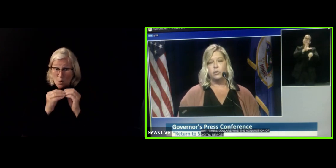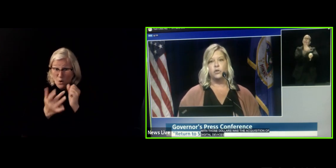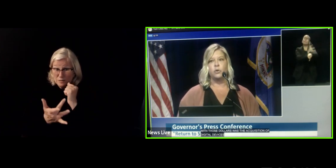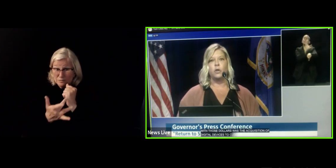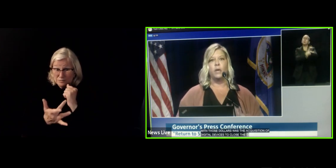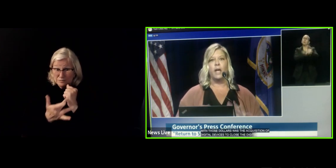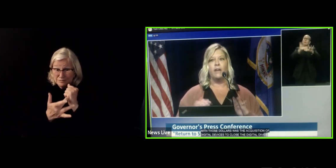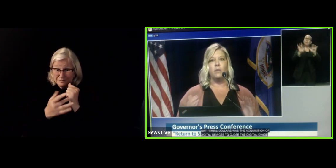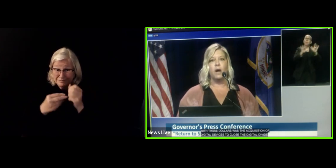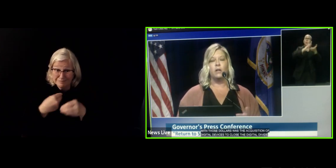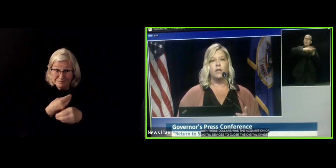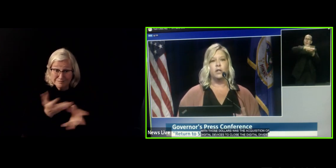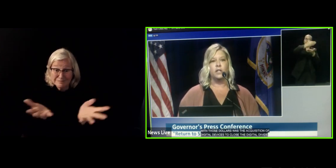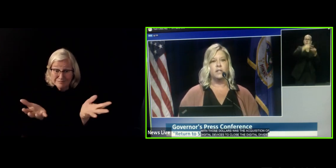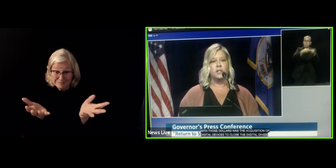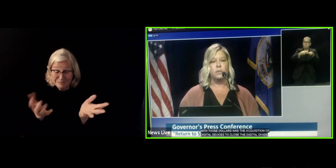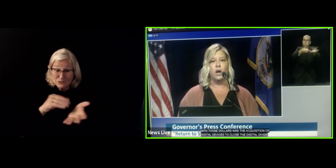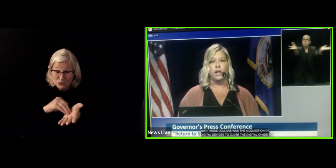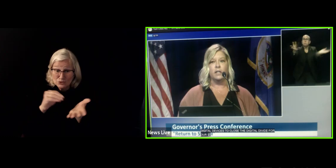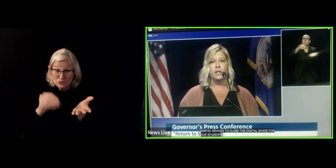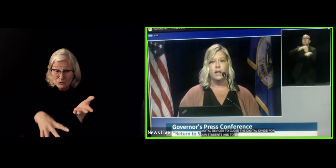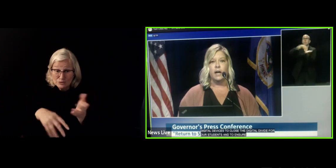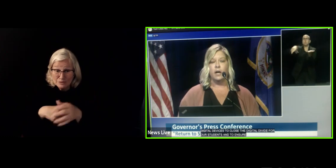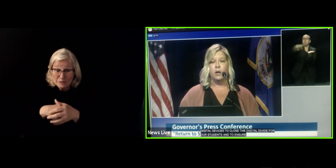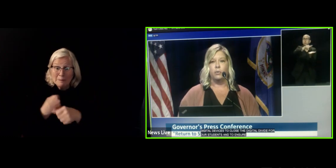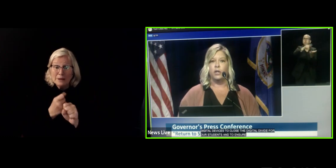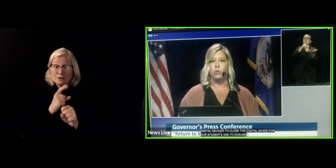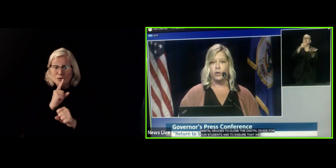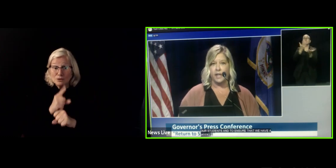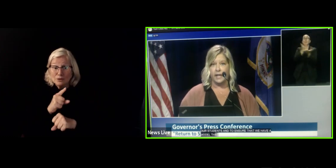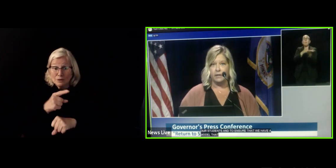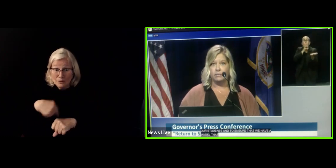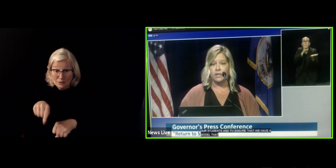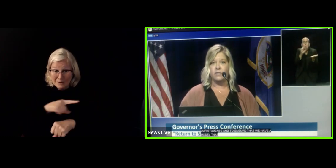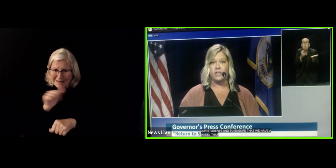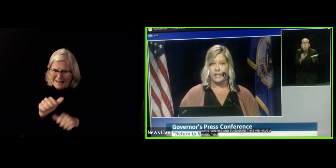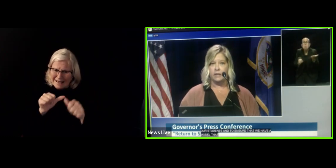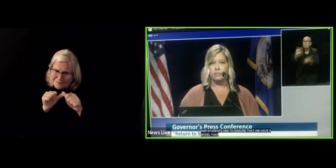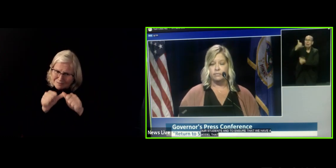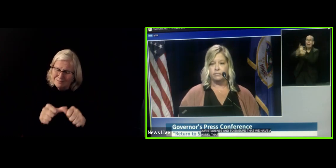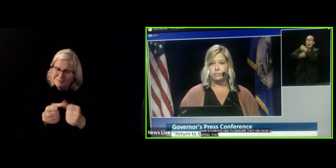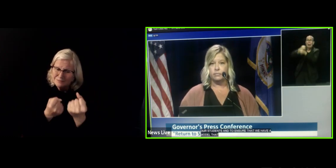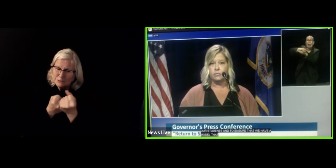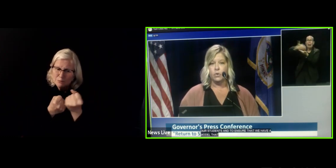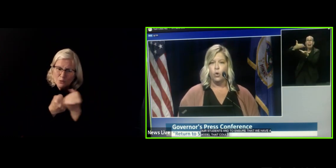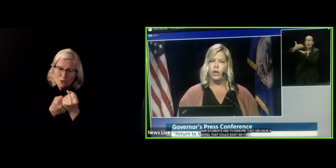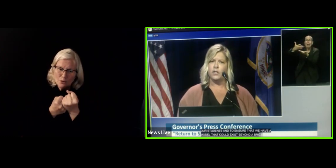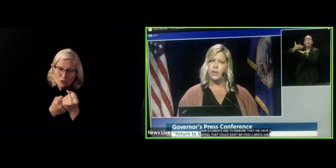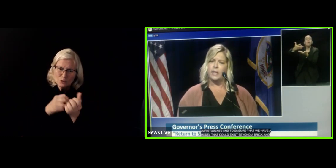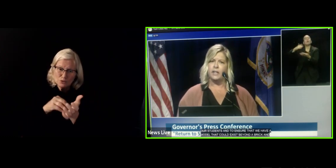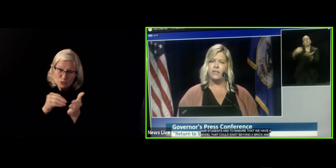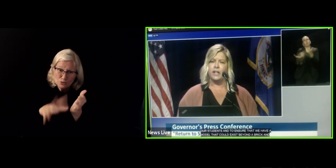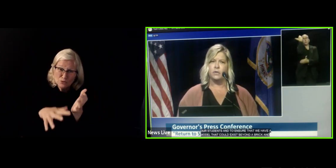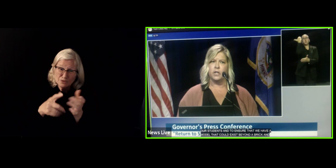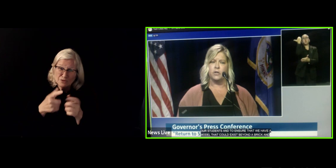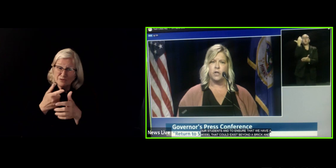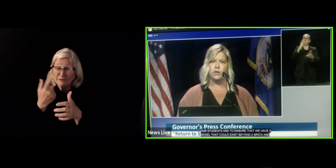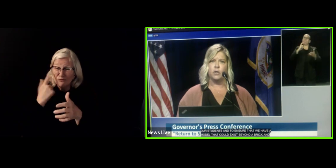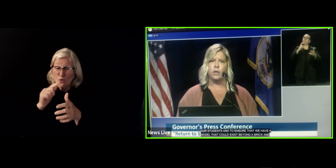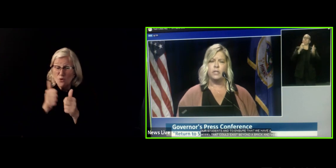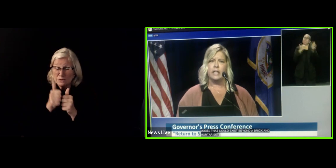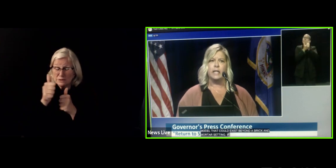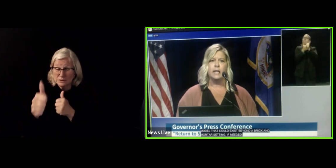to ensure that we have a model that could exist beyond a brick and mortar setting if needed. We also identified in those GEARS